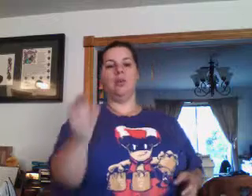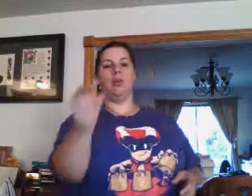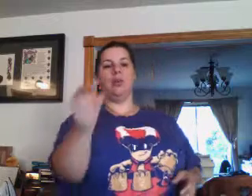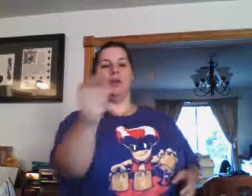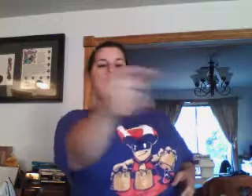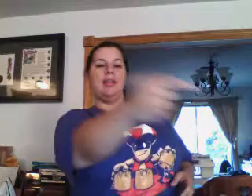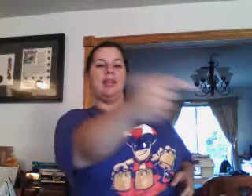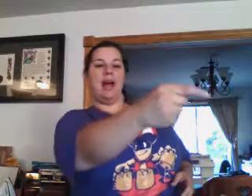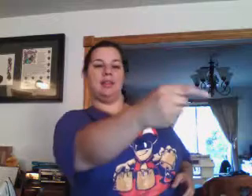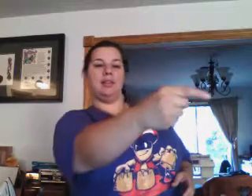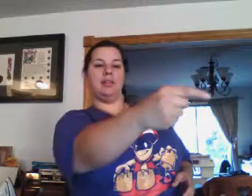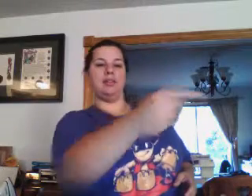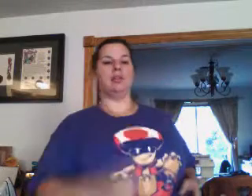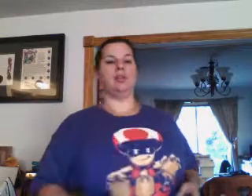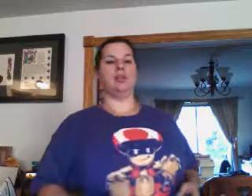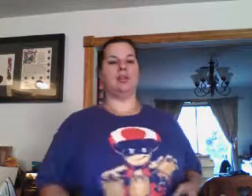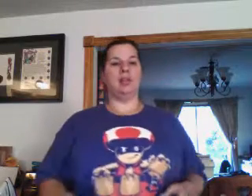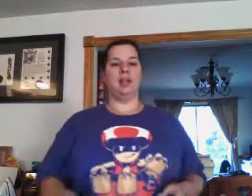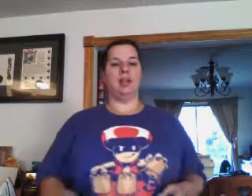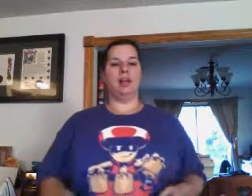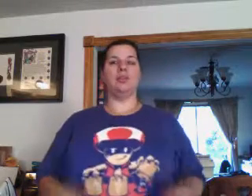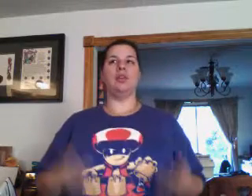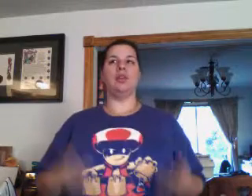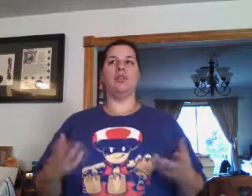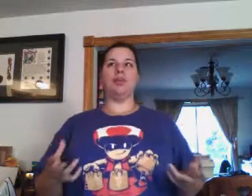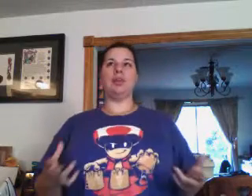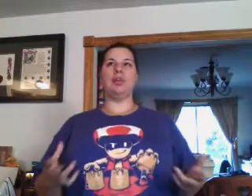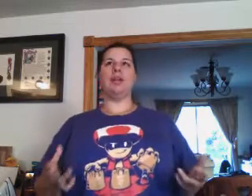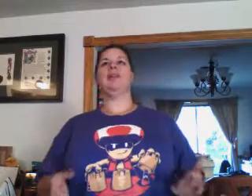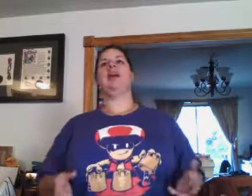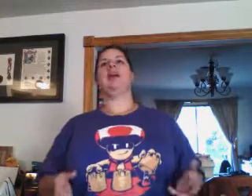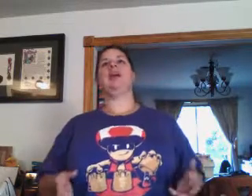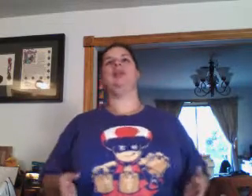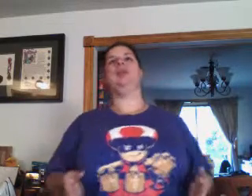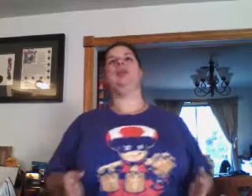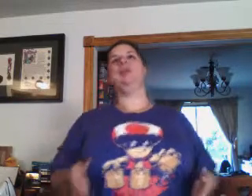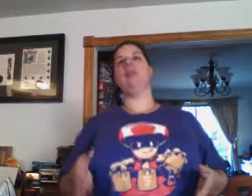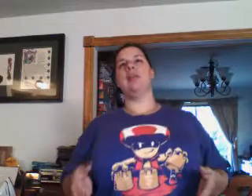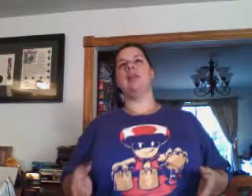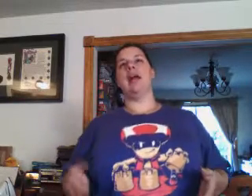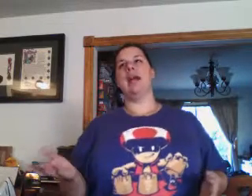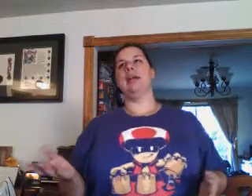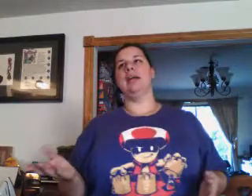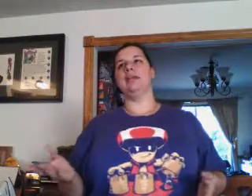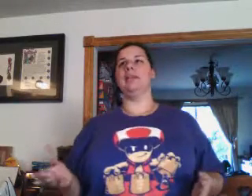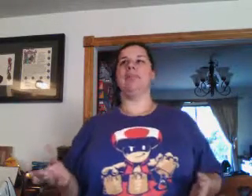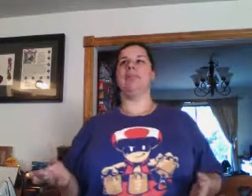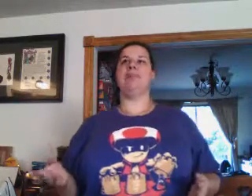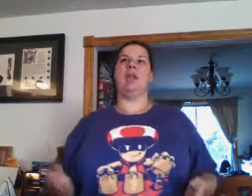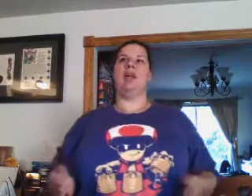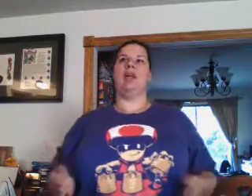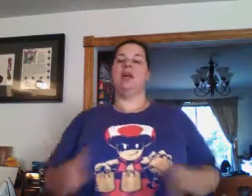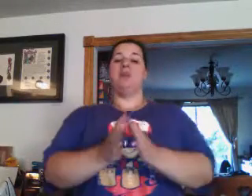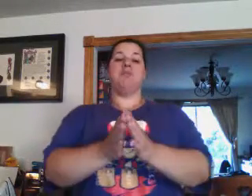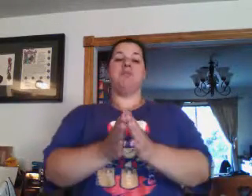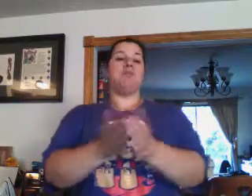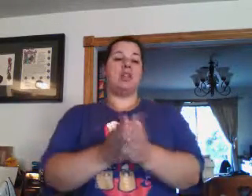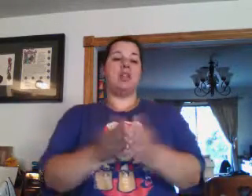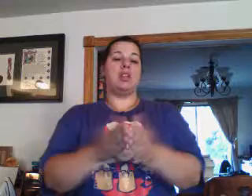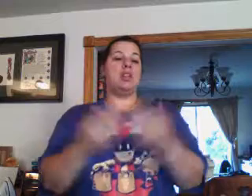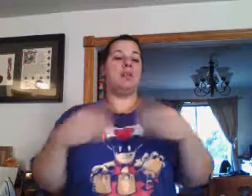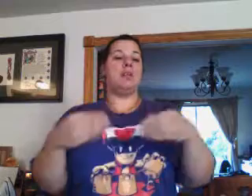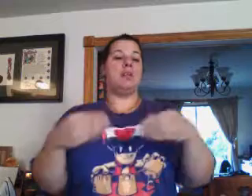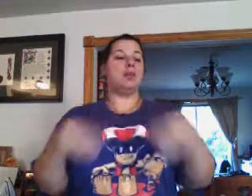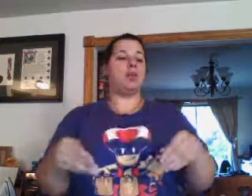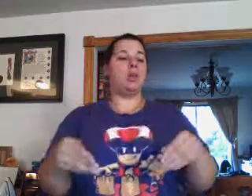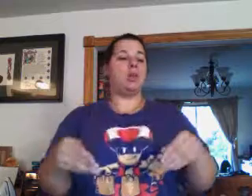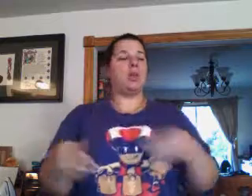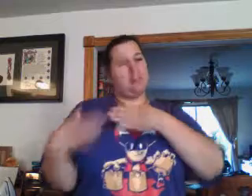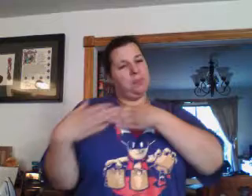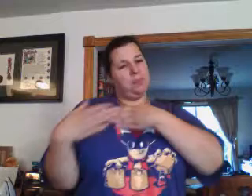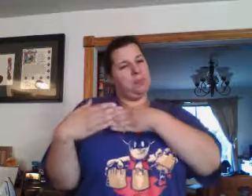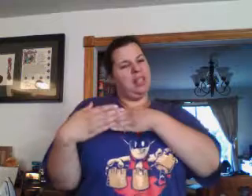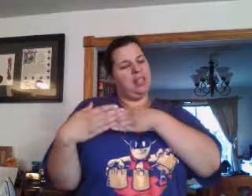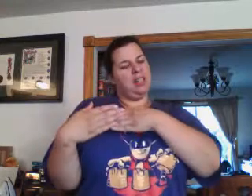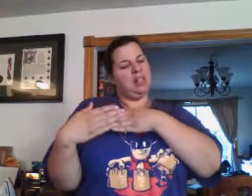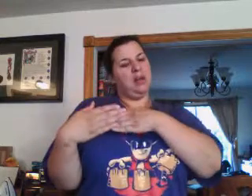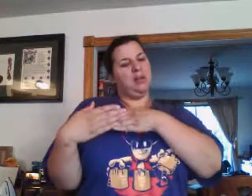or that. So if I'm trying to tell you that the bookstore is pretty